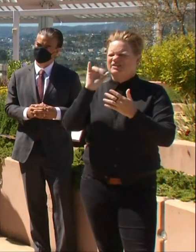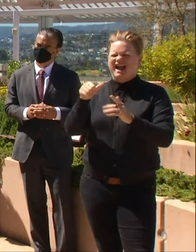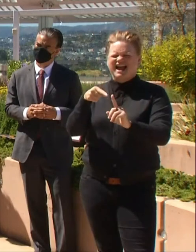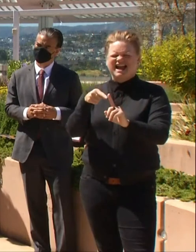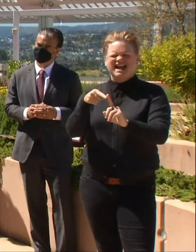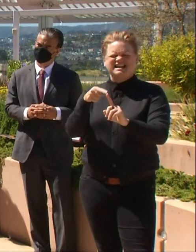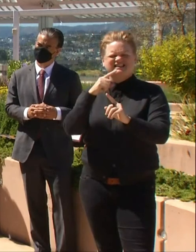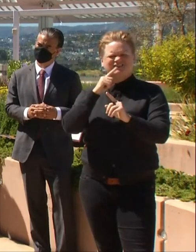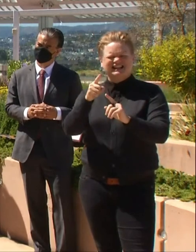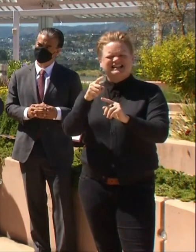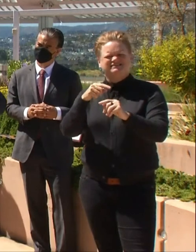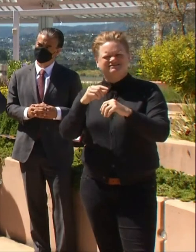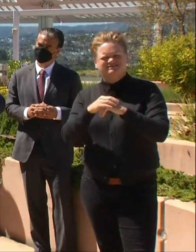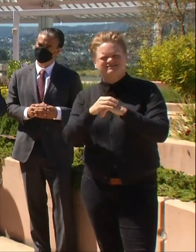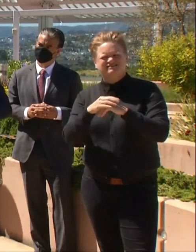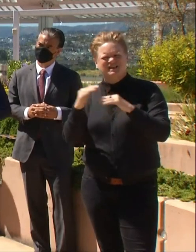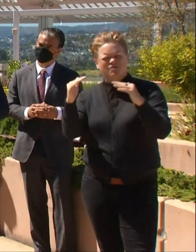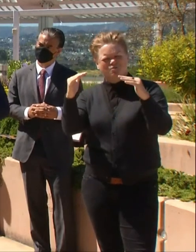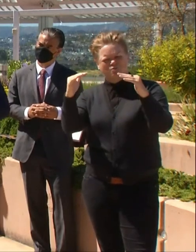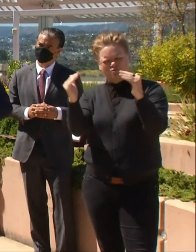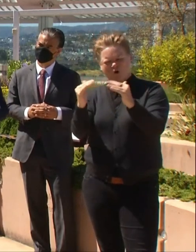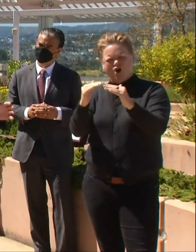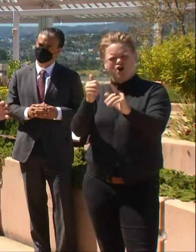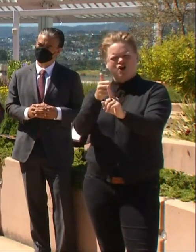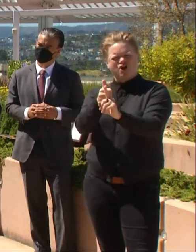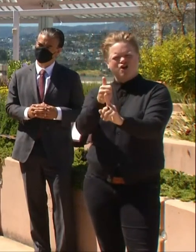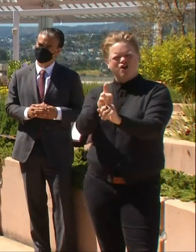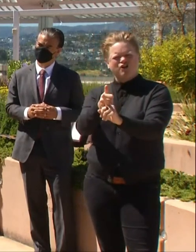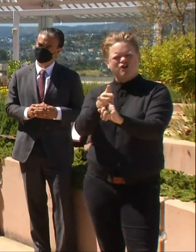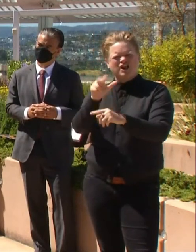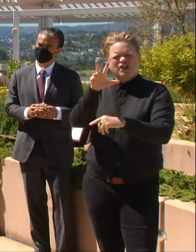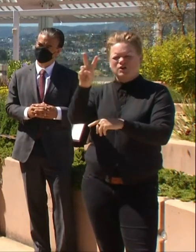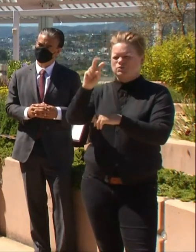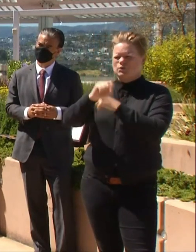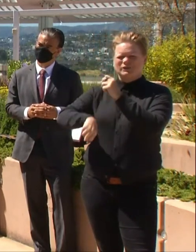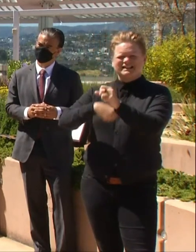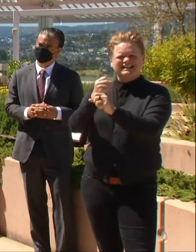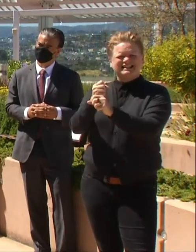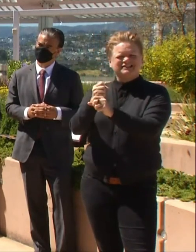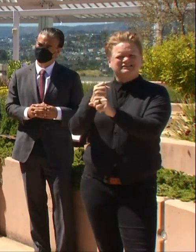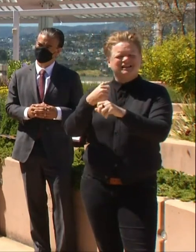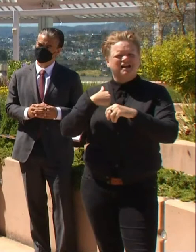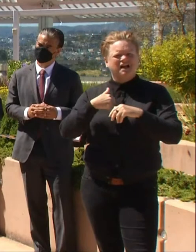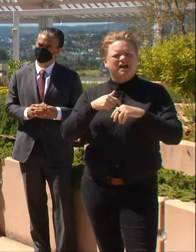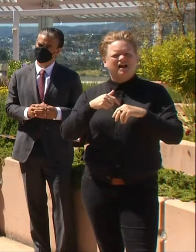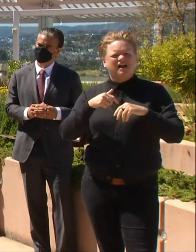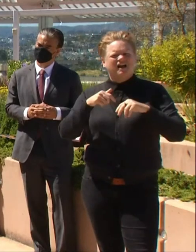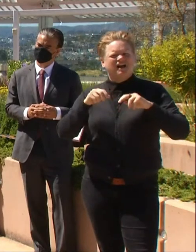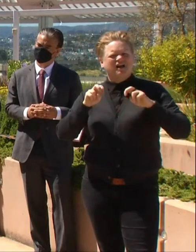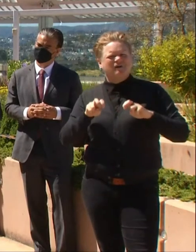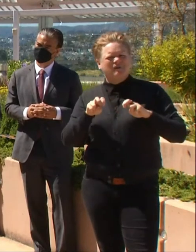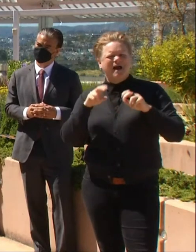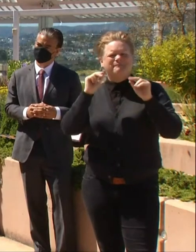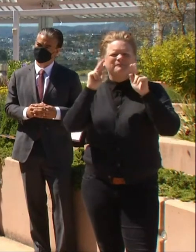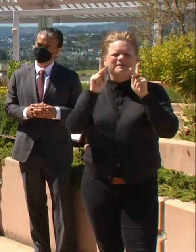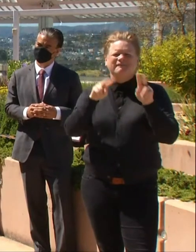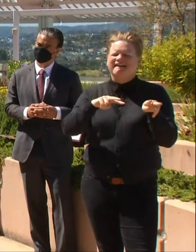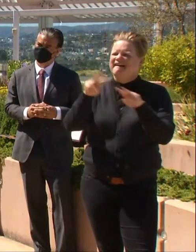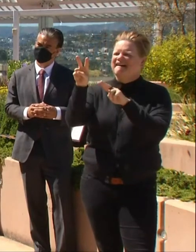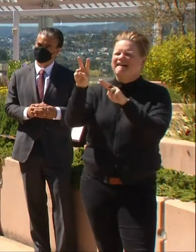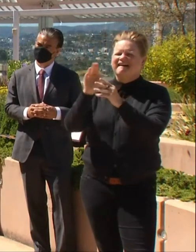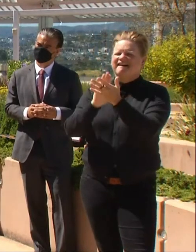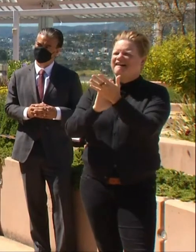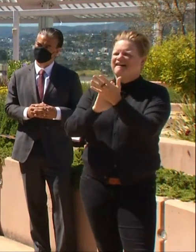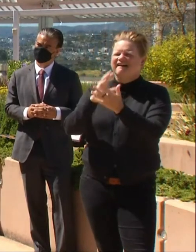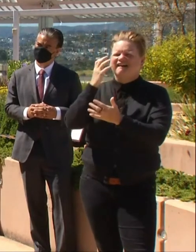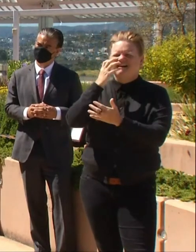been regulated for over 32 years, and sit by passively, not say a damn word, or worse yet, applaud this decision. They're not serious about gun violence in the